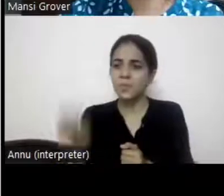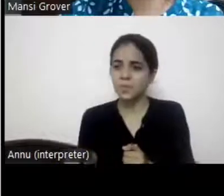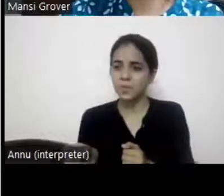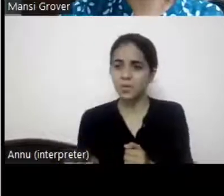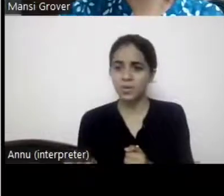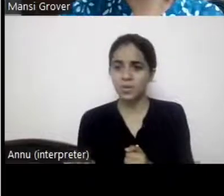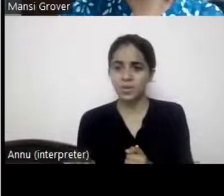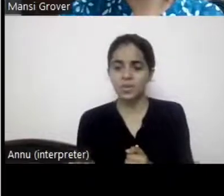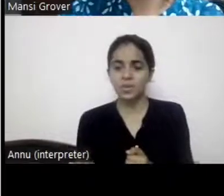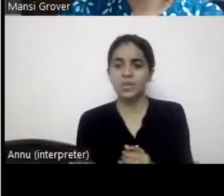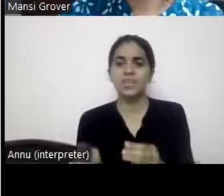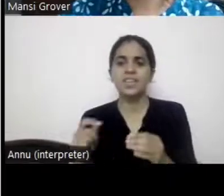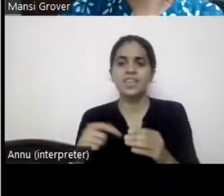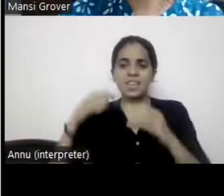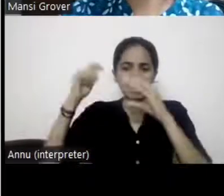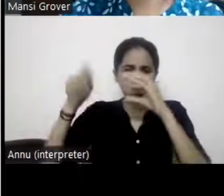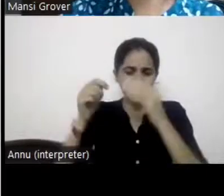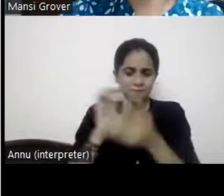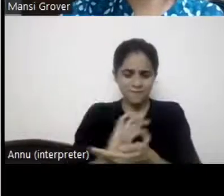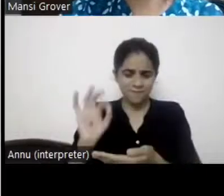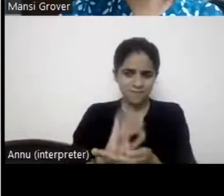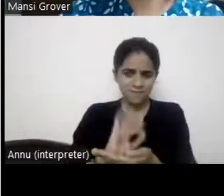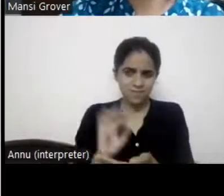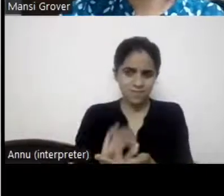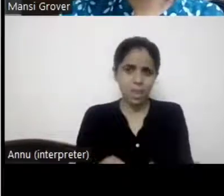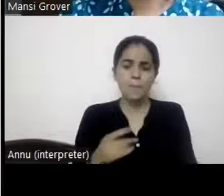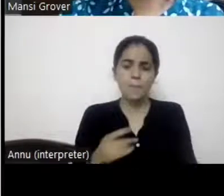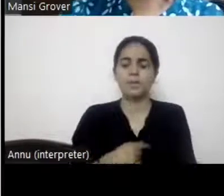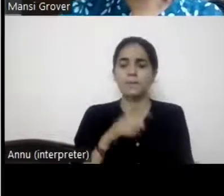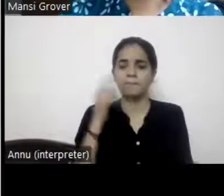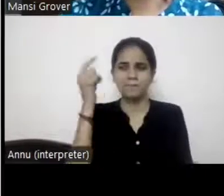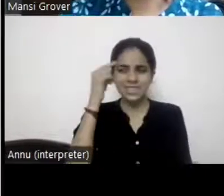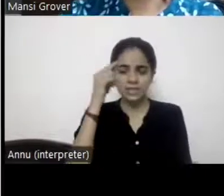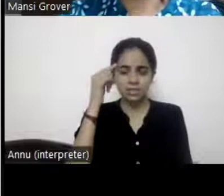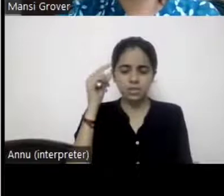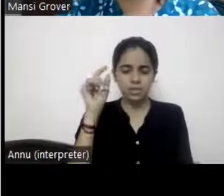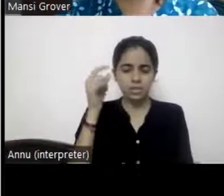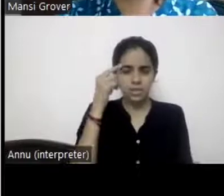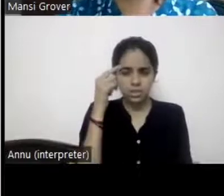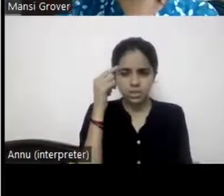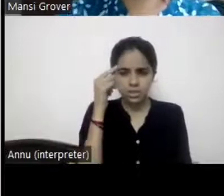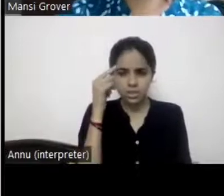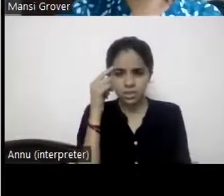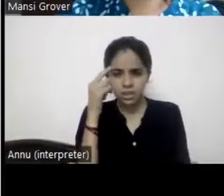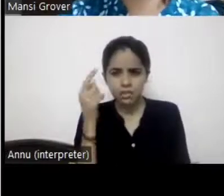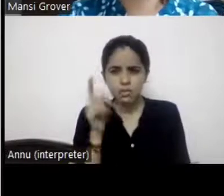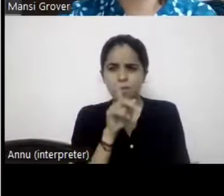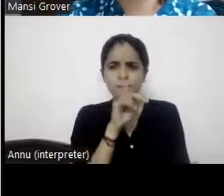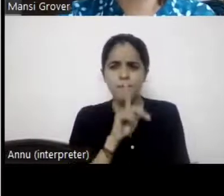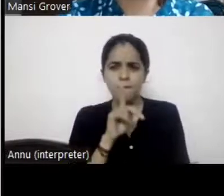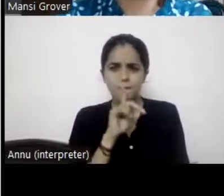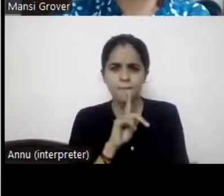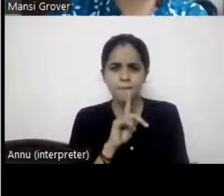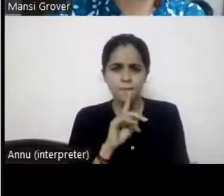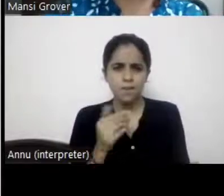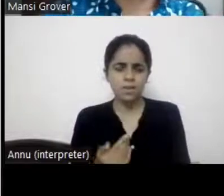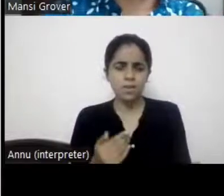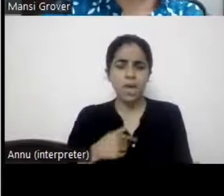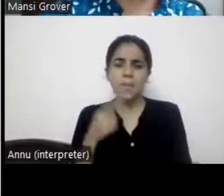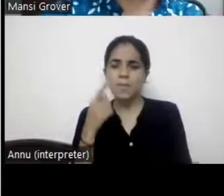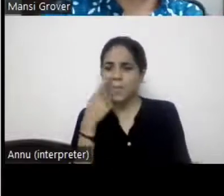this autobiography, My Sense of Silence. He writes there, and this is something that he writes about his